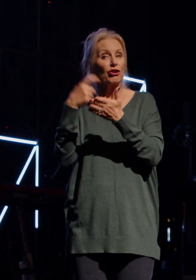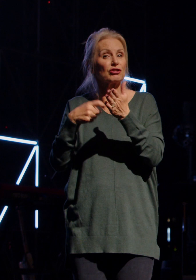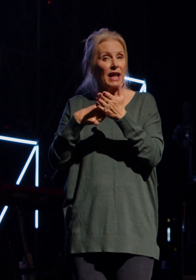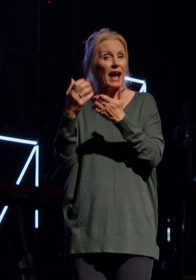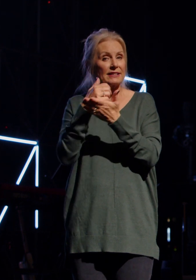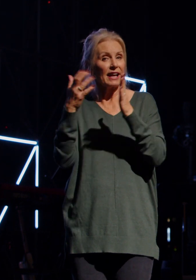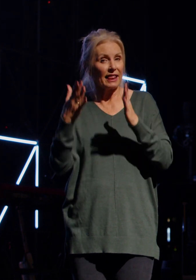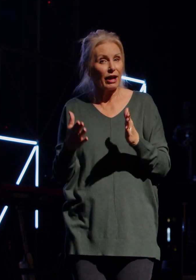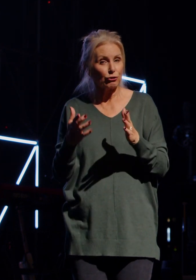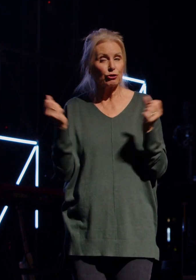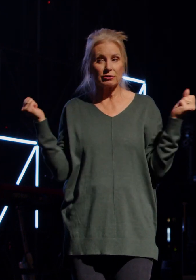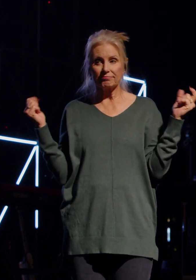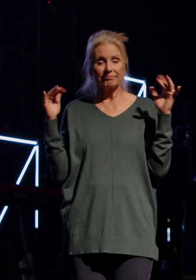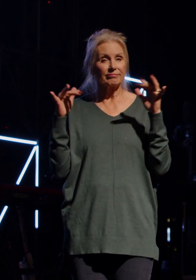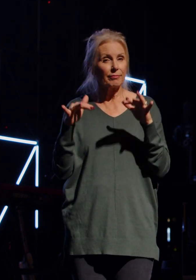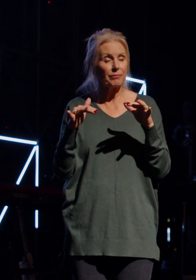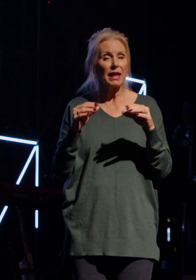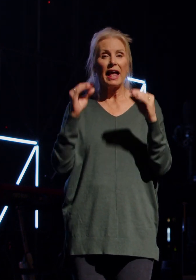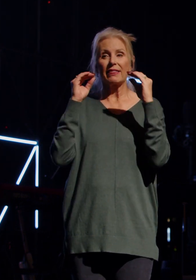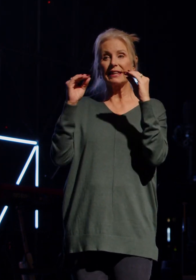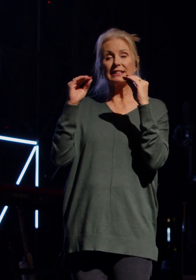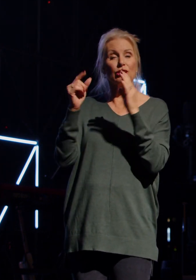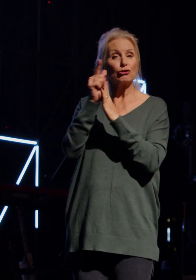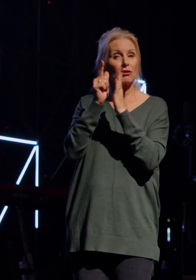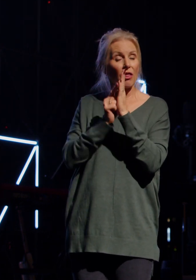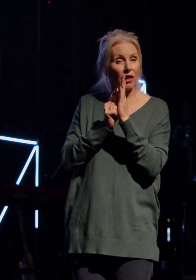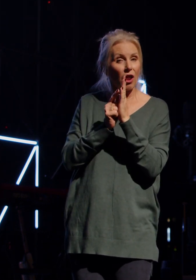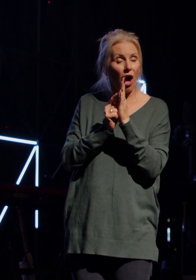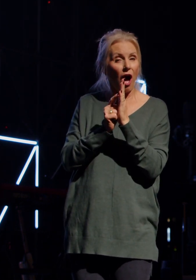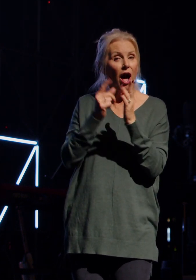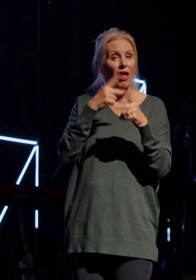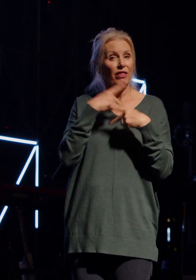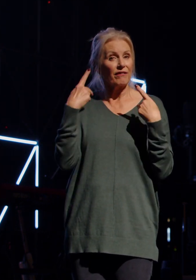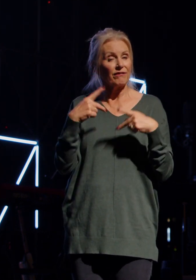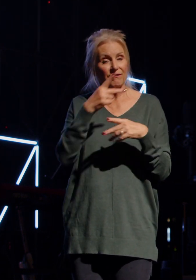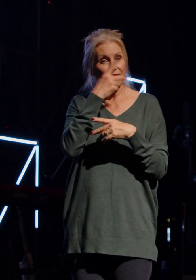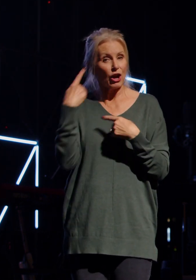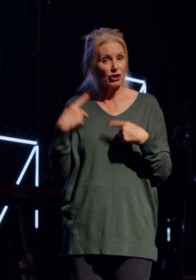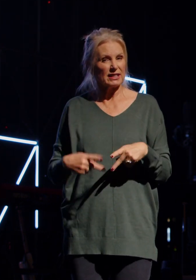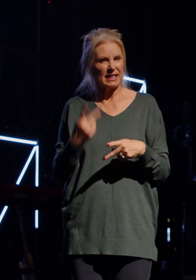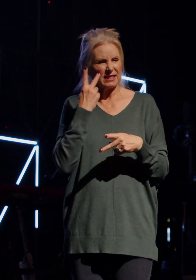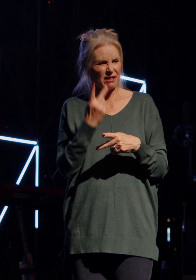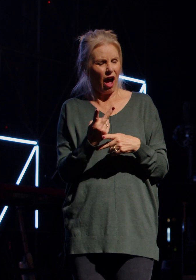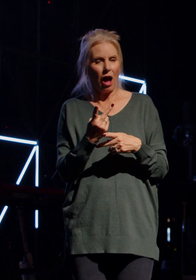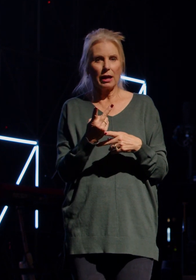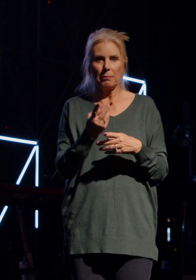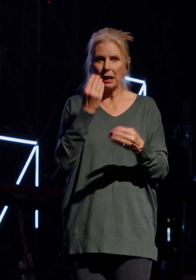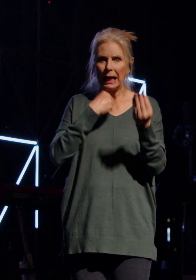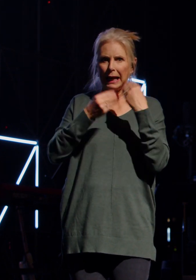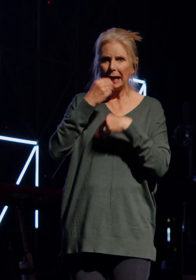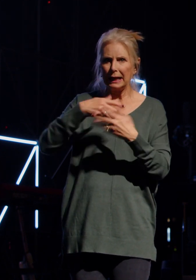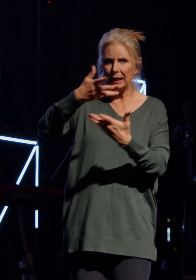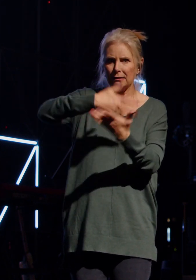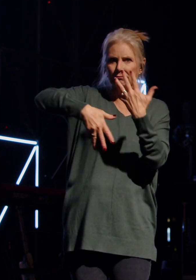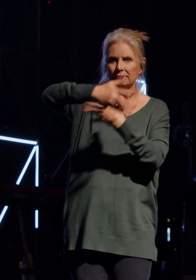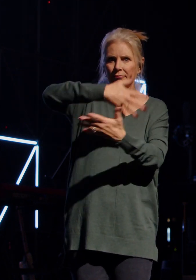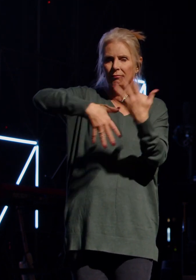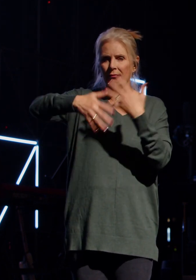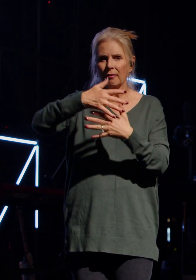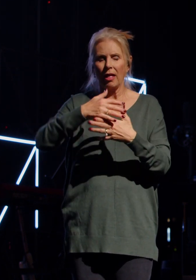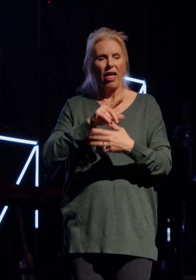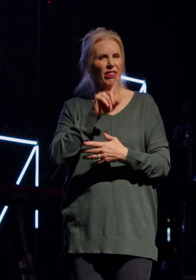who followed him. But the teachers of the law, who were Pharisees, saw him eating with the sinners and tax collectors. They asked